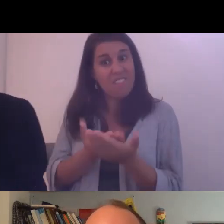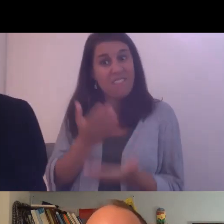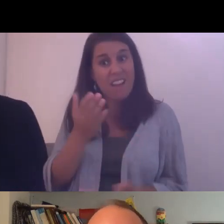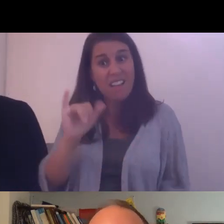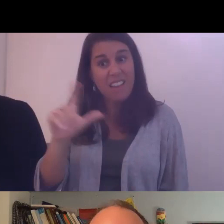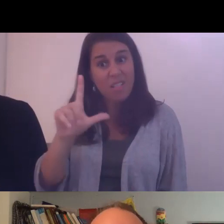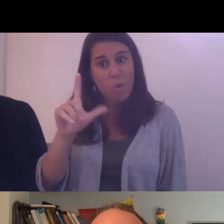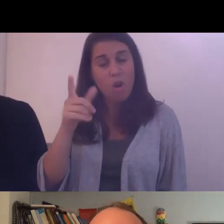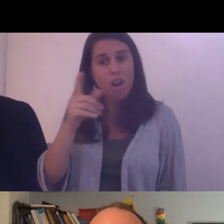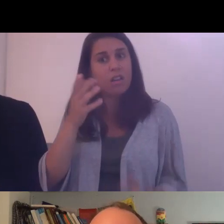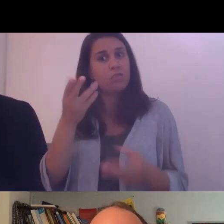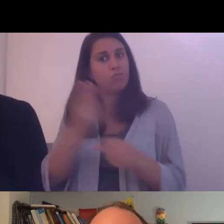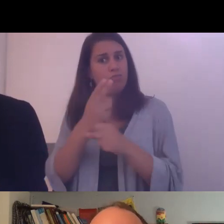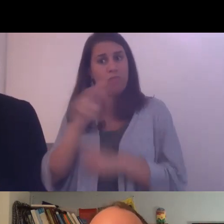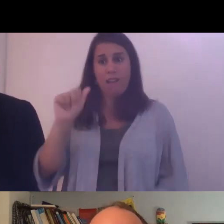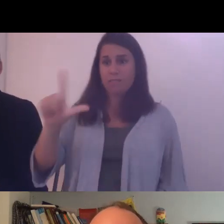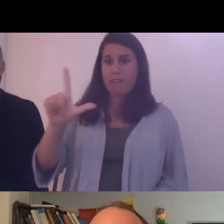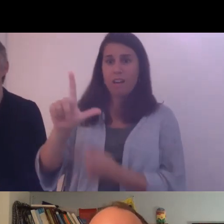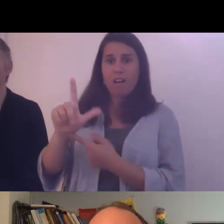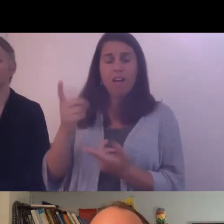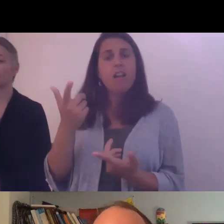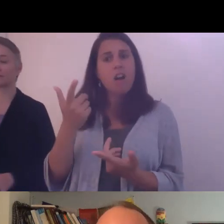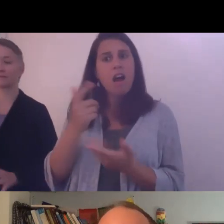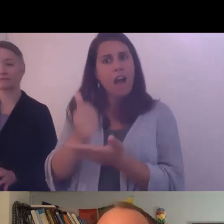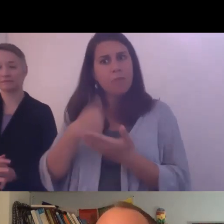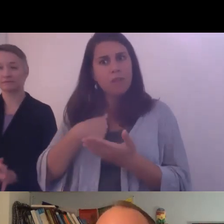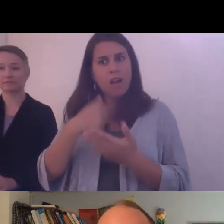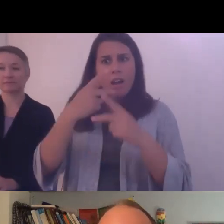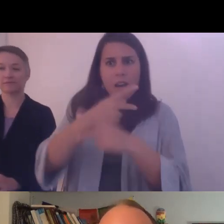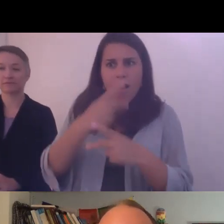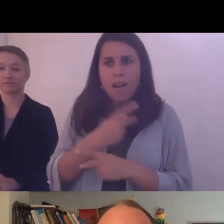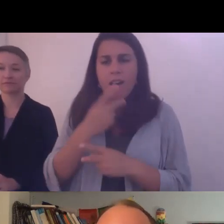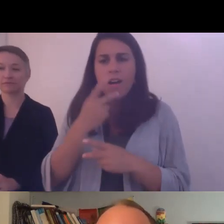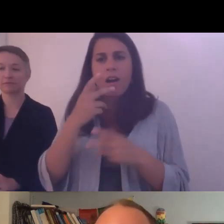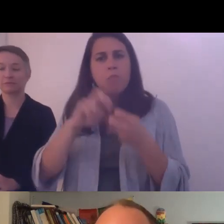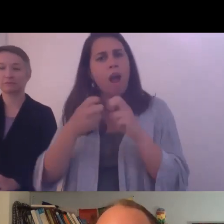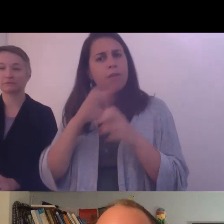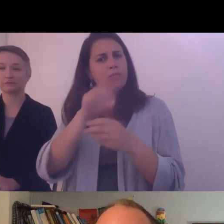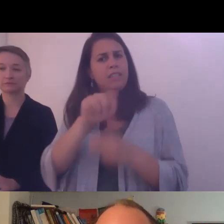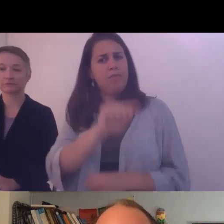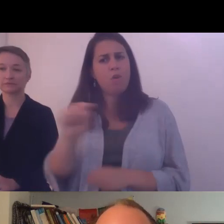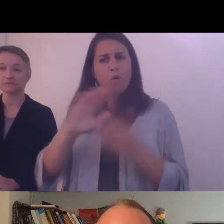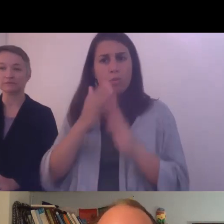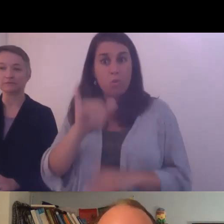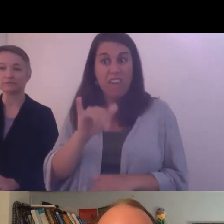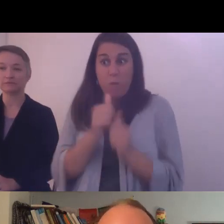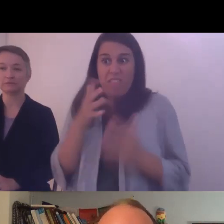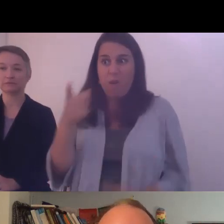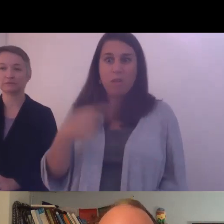in ASL really helped us be able to explore issues and reach communities that we otherwise wouldn't have been able to do.